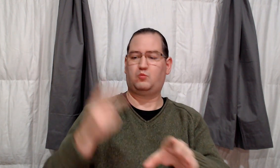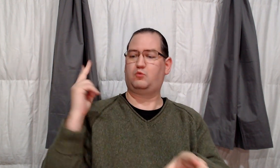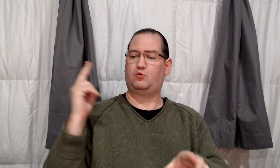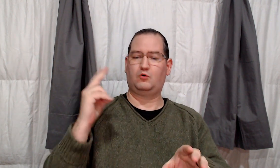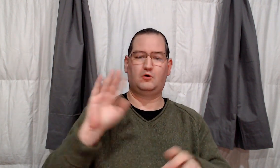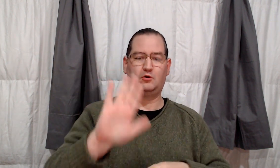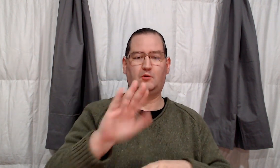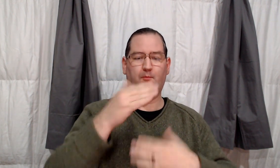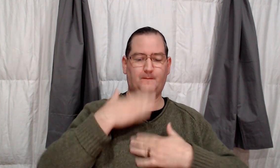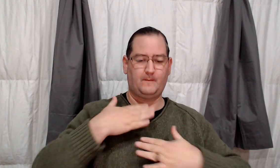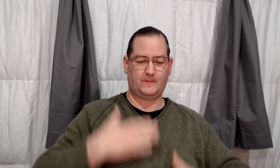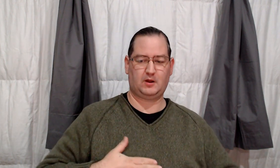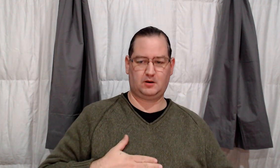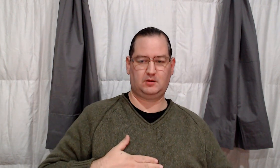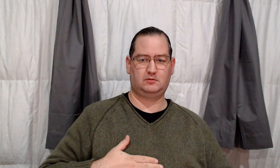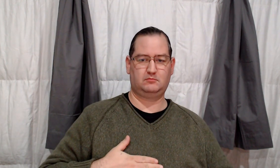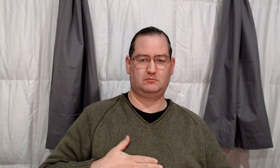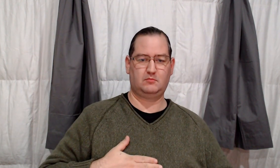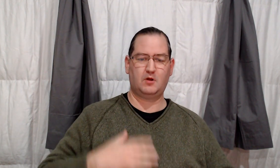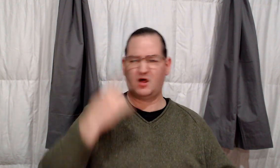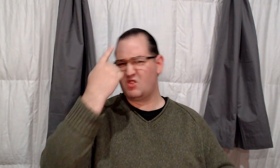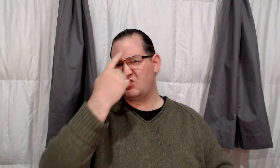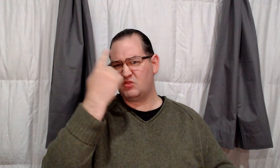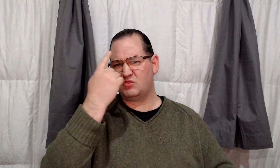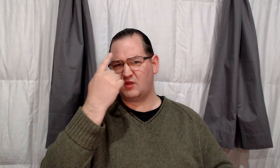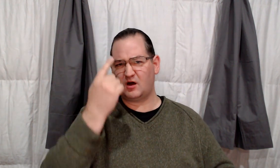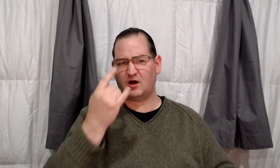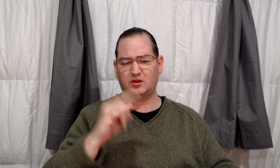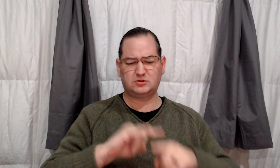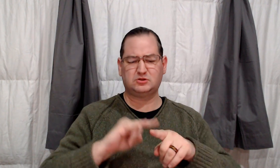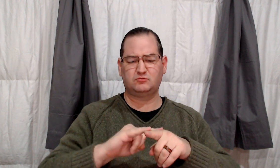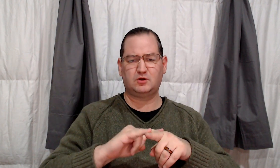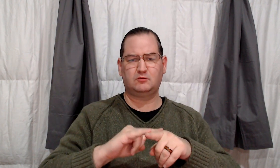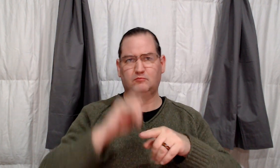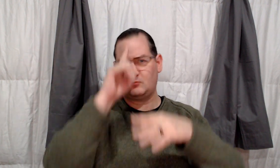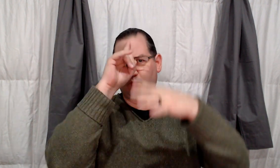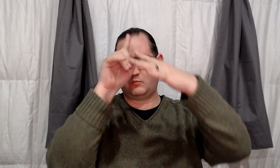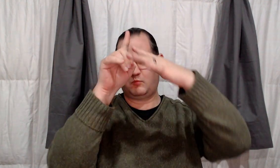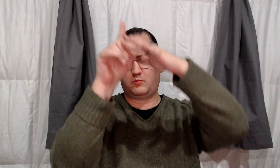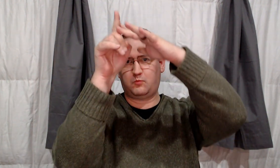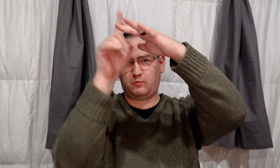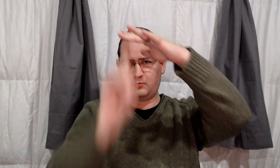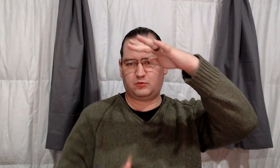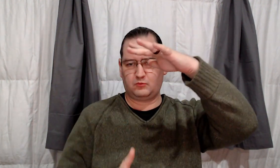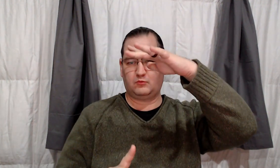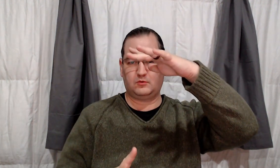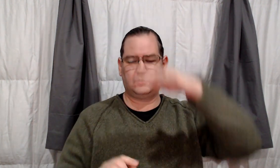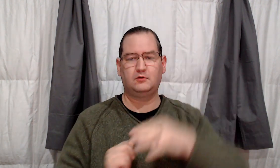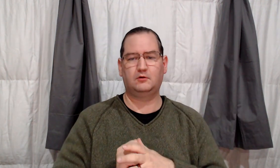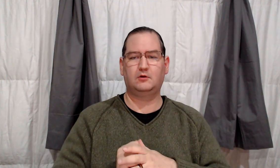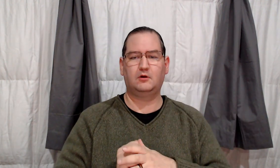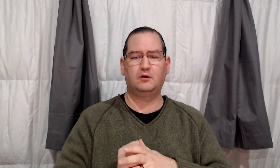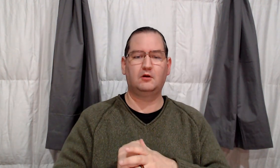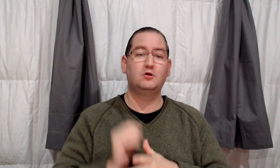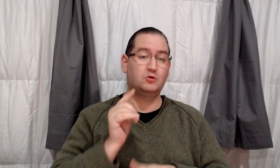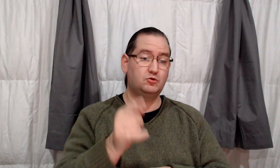will be gone from your mind. And you will walk away from that habit forever.